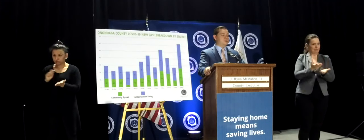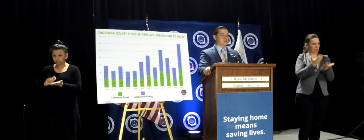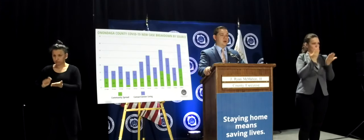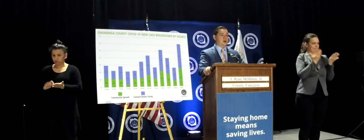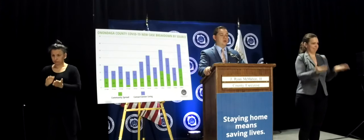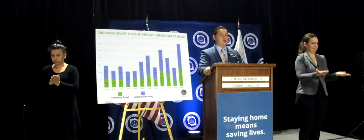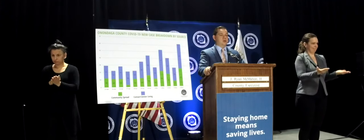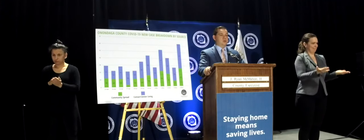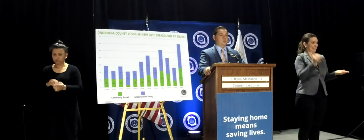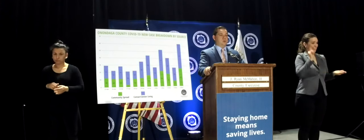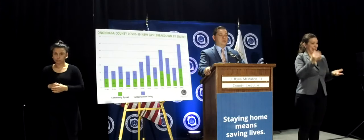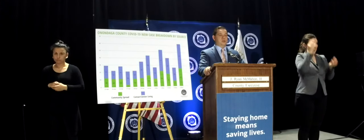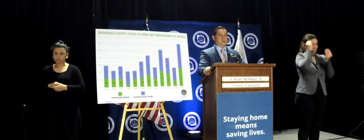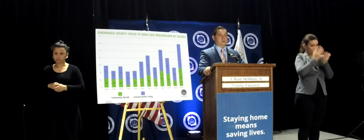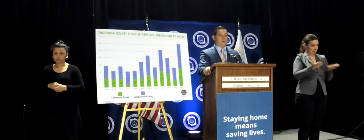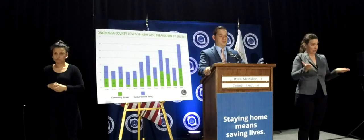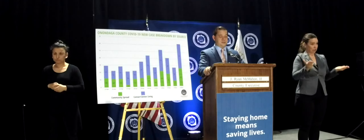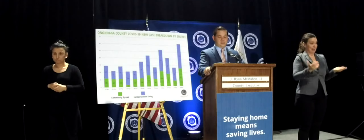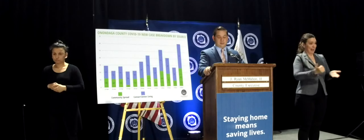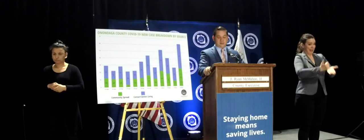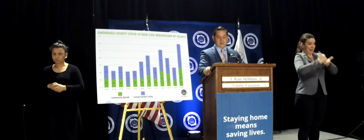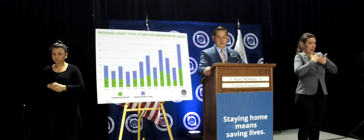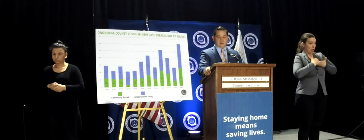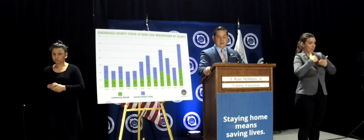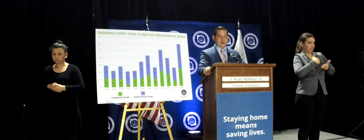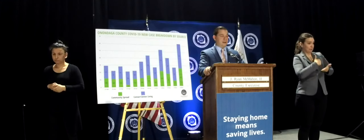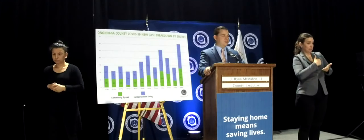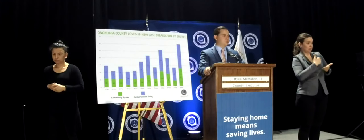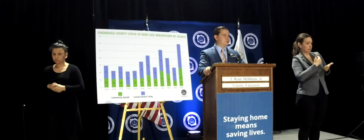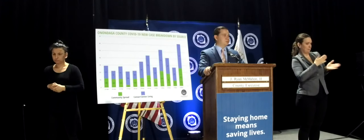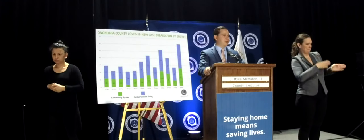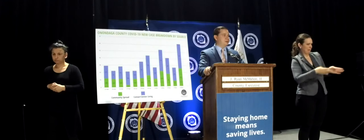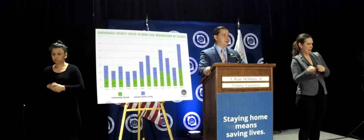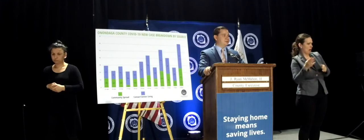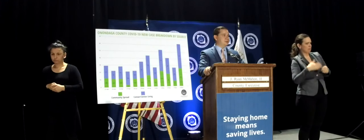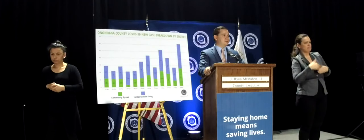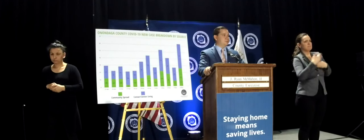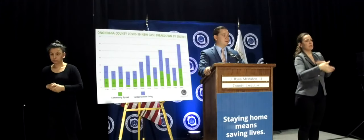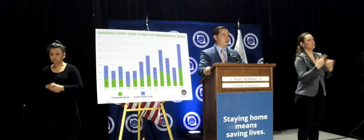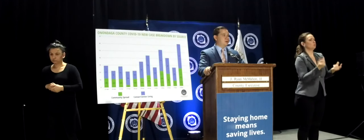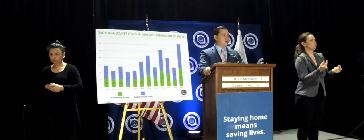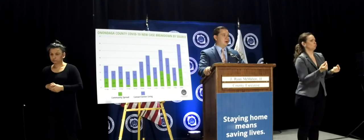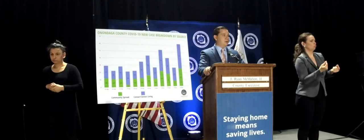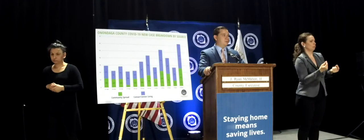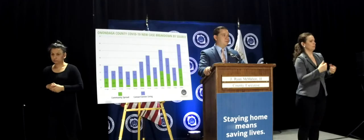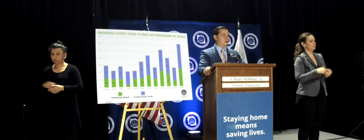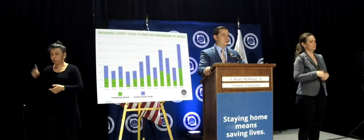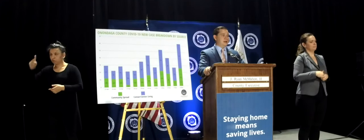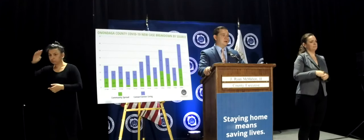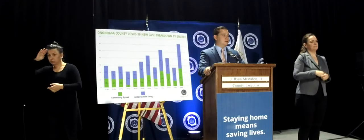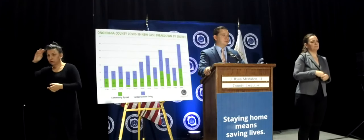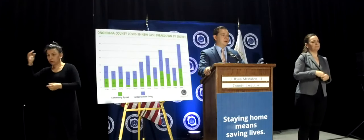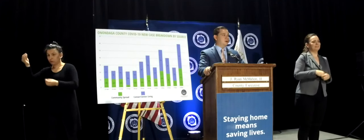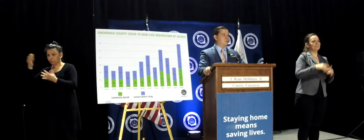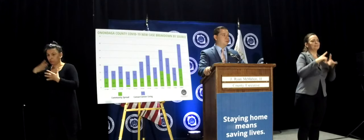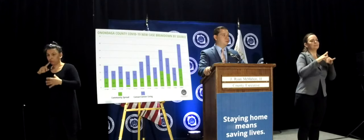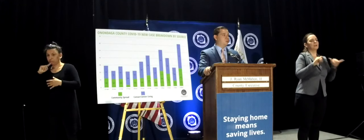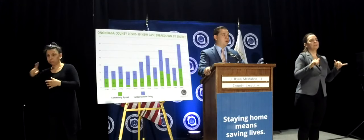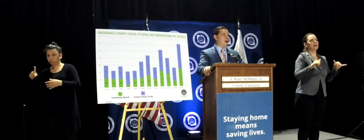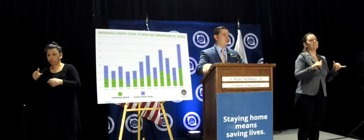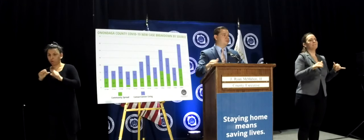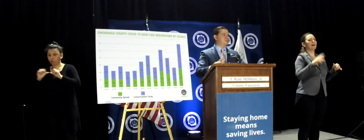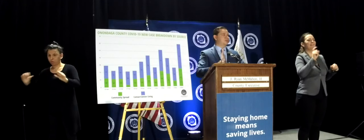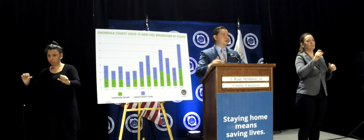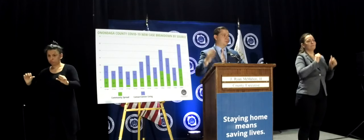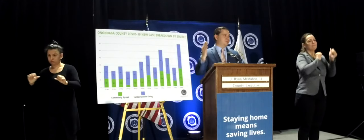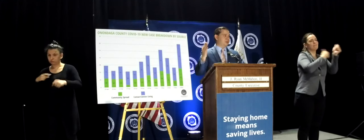But this is all, we're still going to be doing the CDC guidelines for symptomatic testing, but it's not going to hit our numbers. We